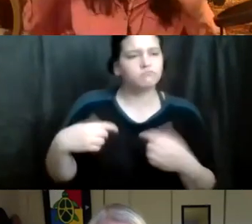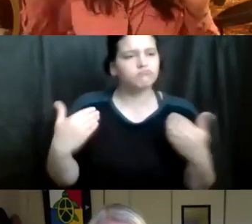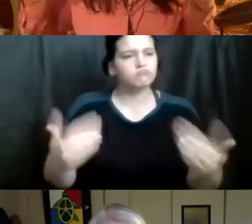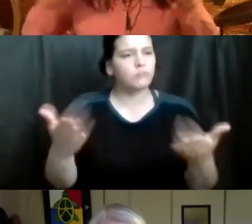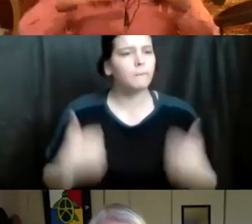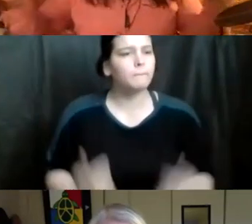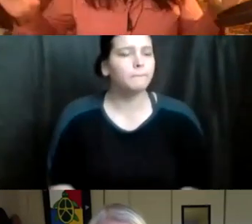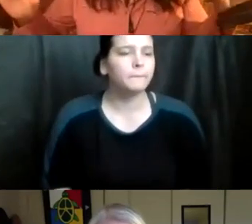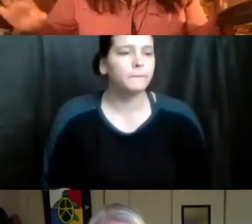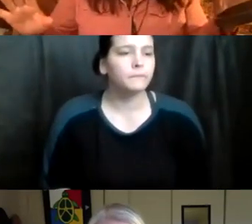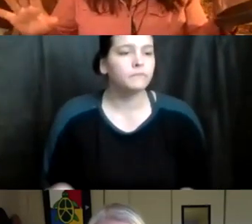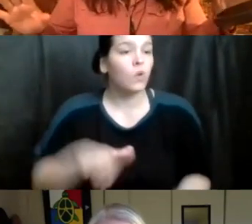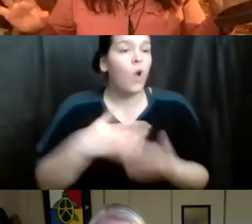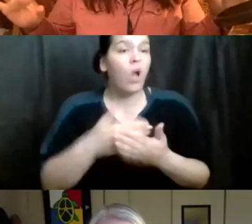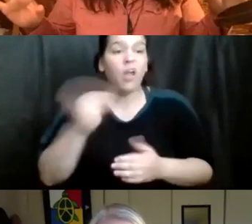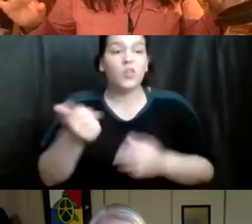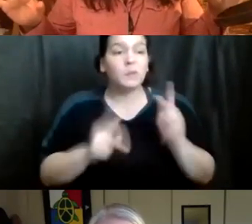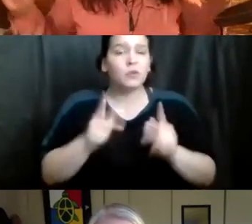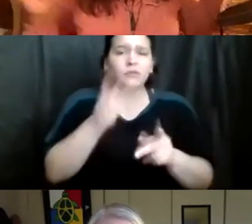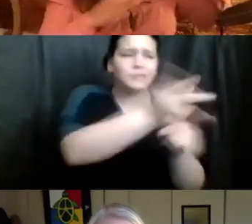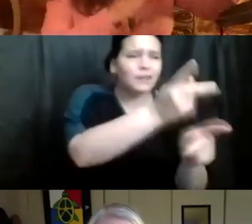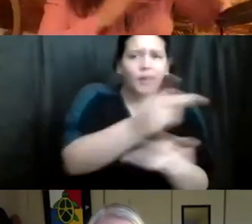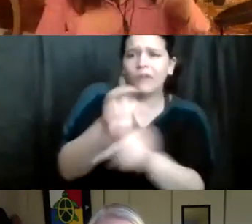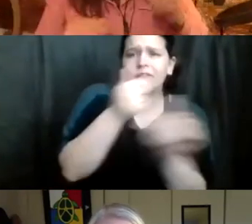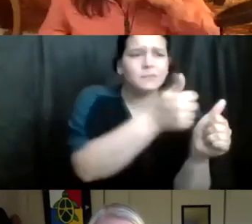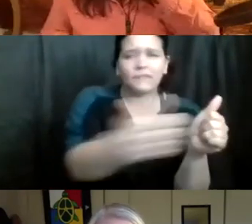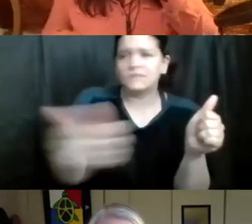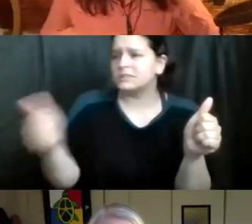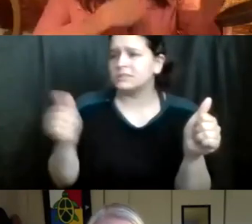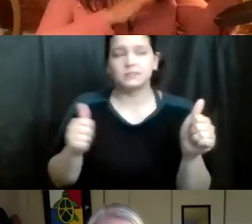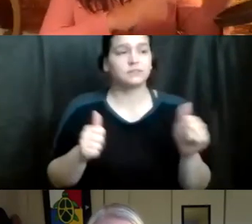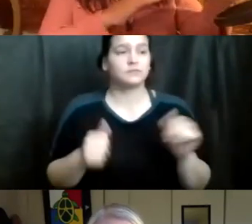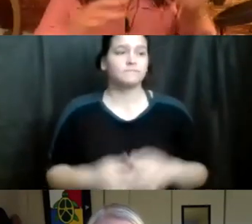all others, take care of themselves, even the ones that